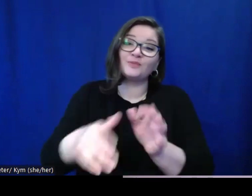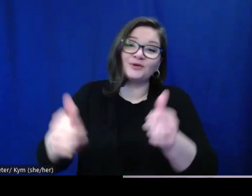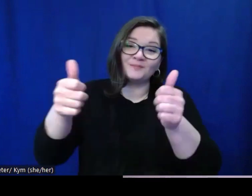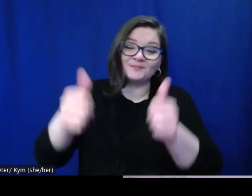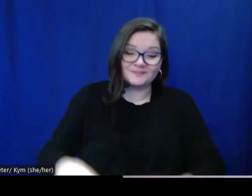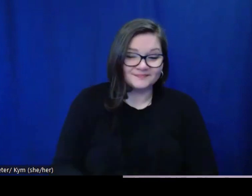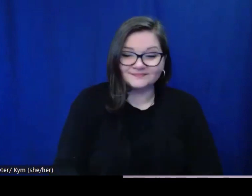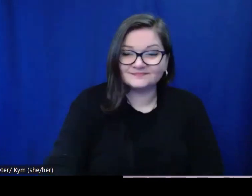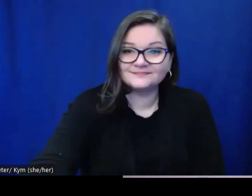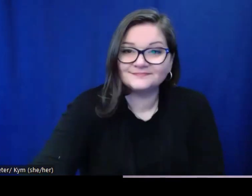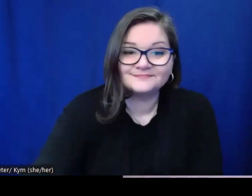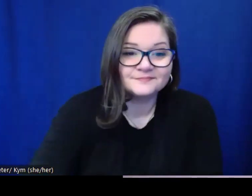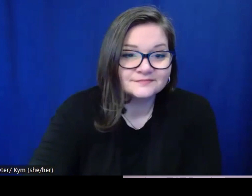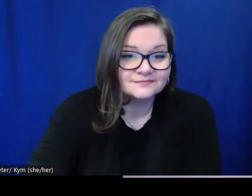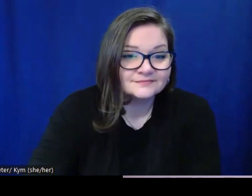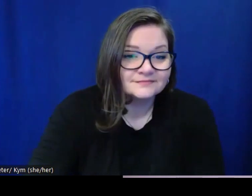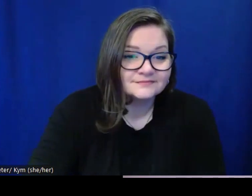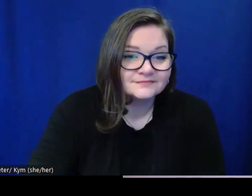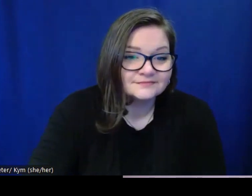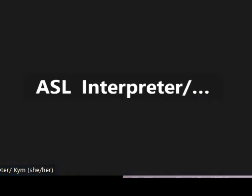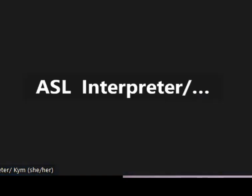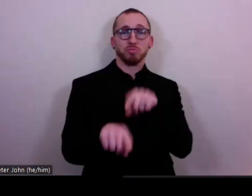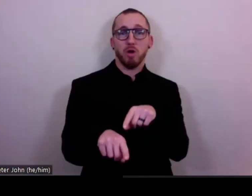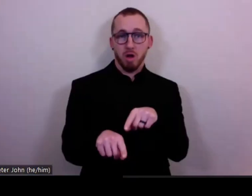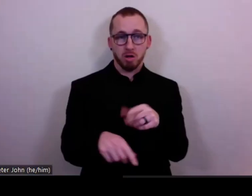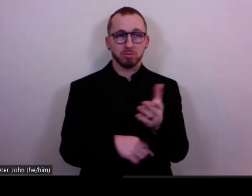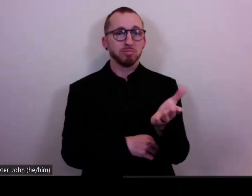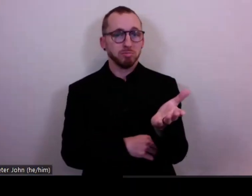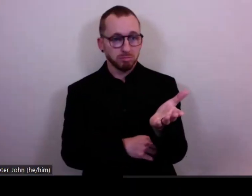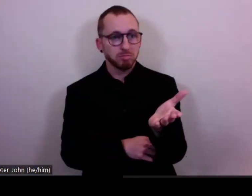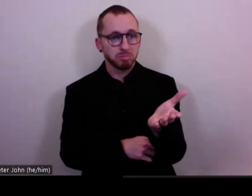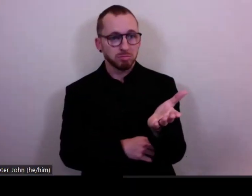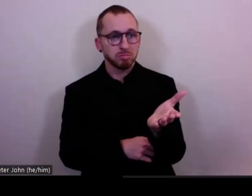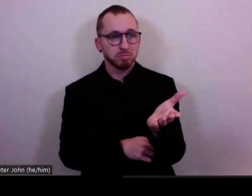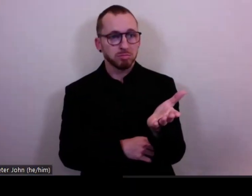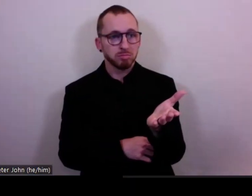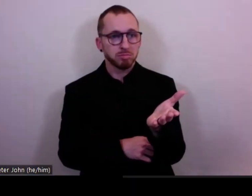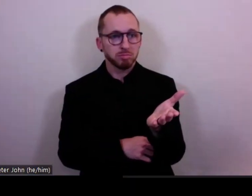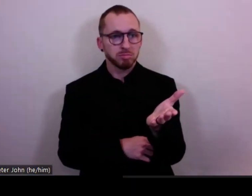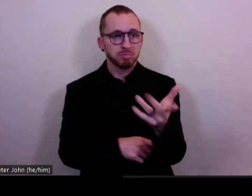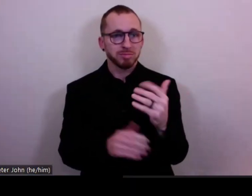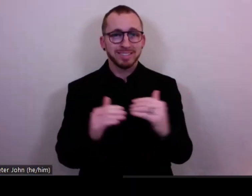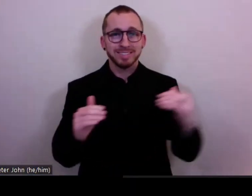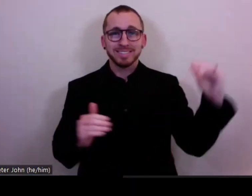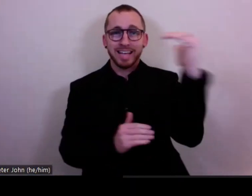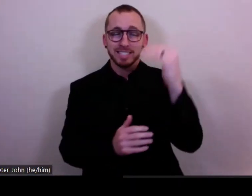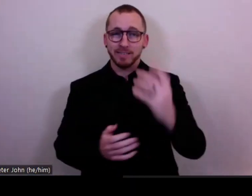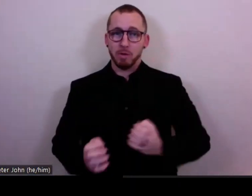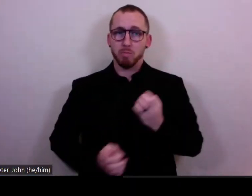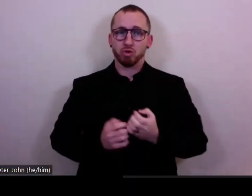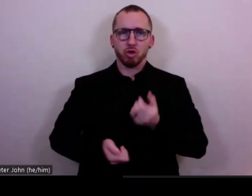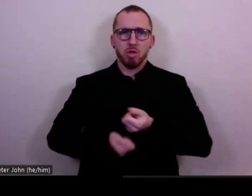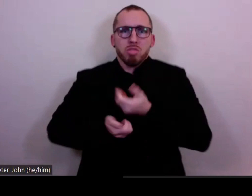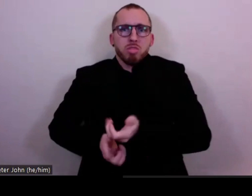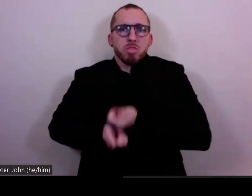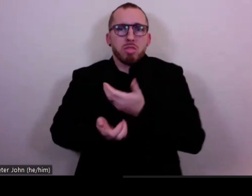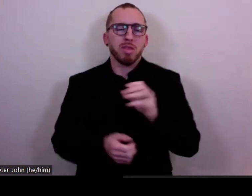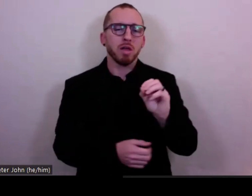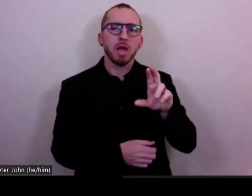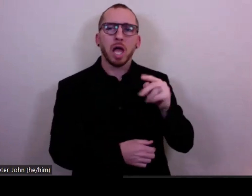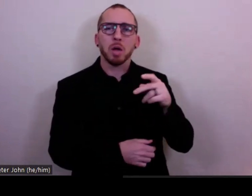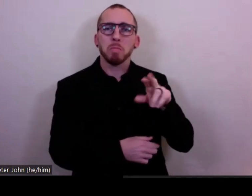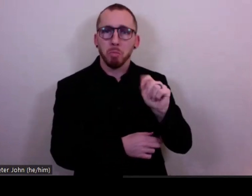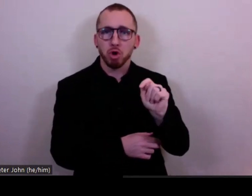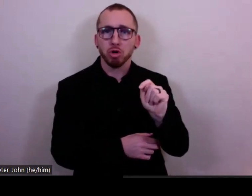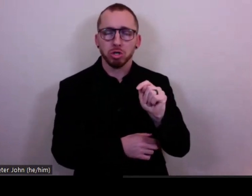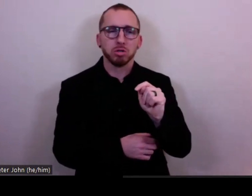So traumatic responses, there's excessive emotional output for babies as well as